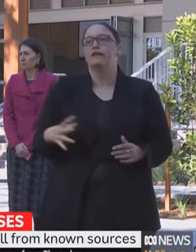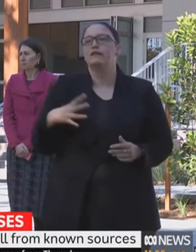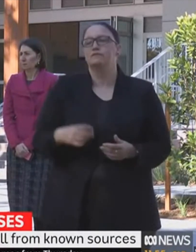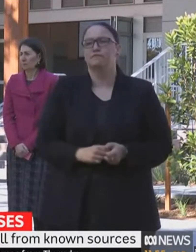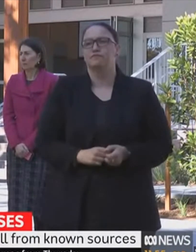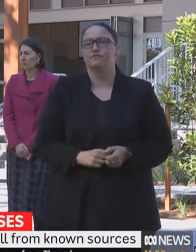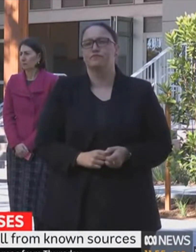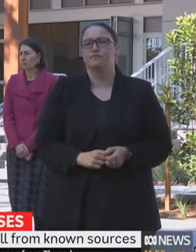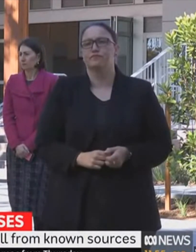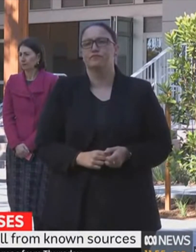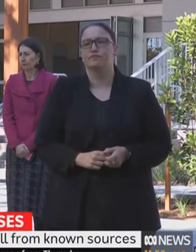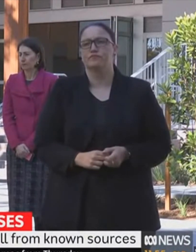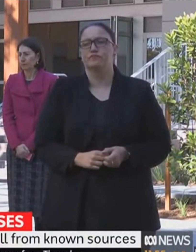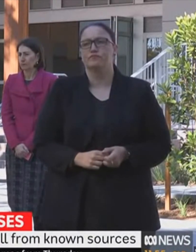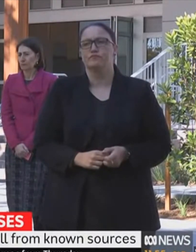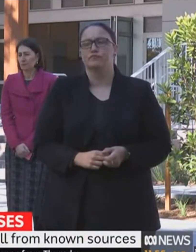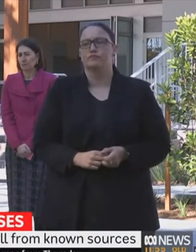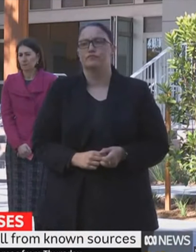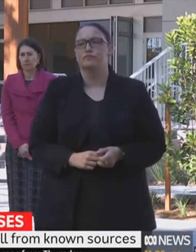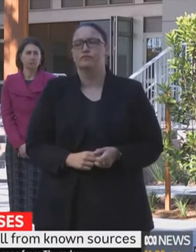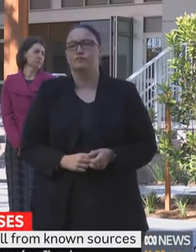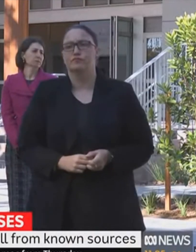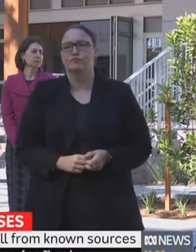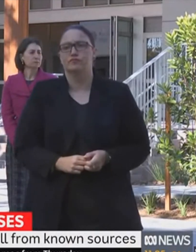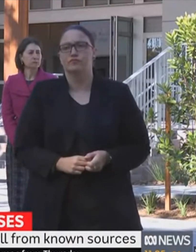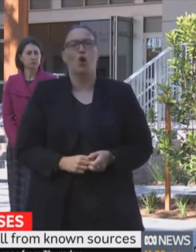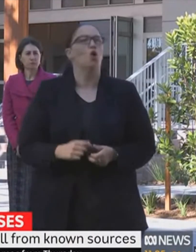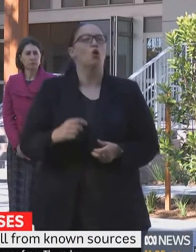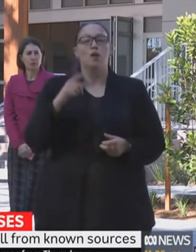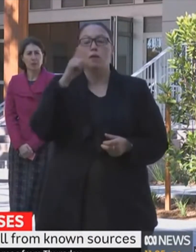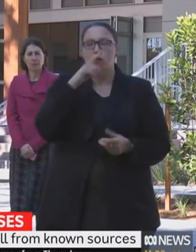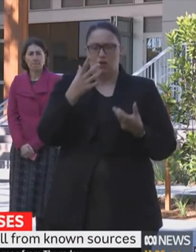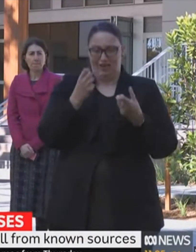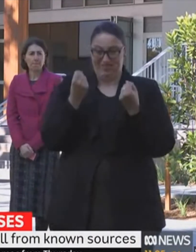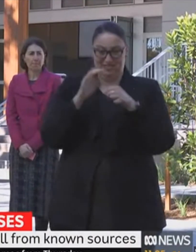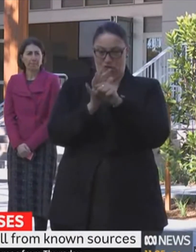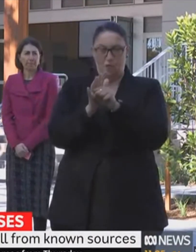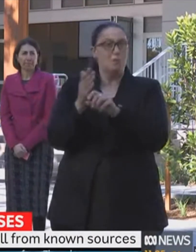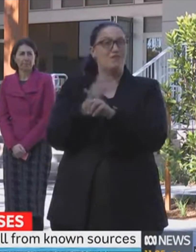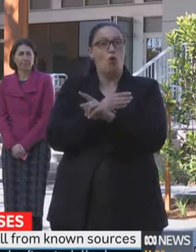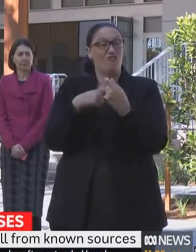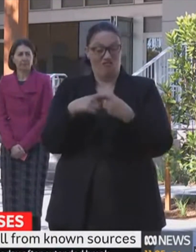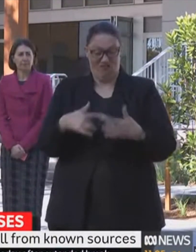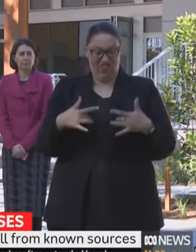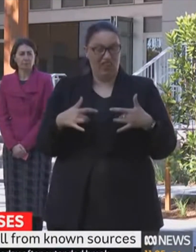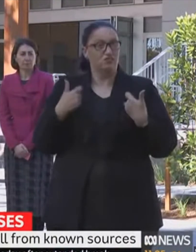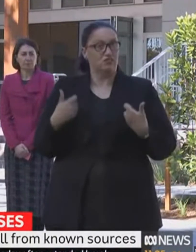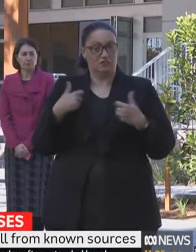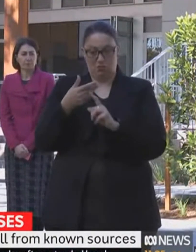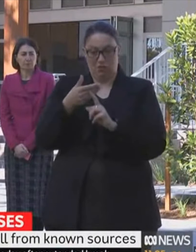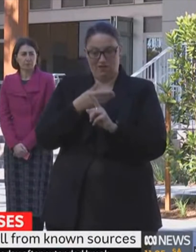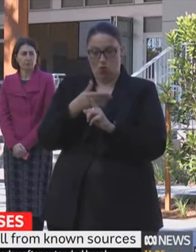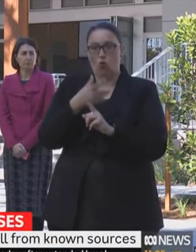masks is, we know that people are symptomatic. Before they get symptoms, they are infectious for approximately 48